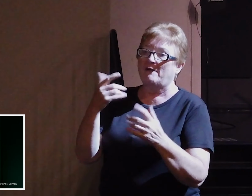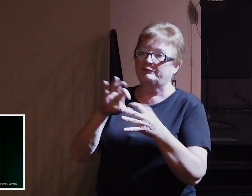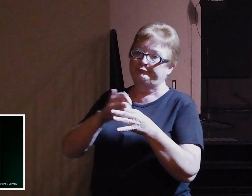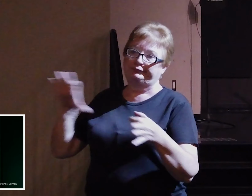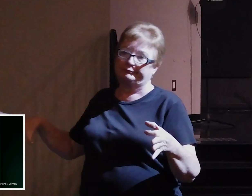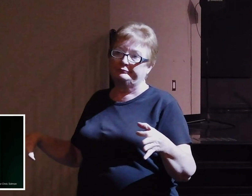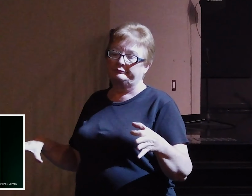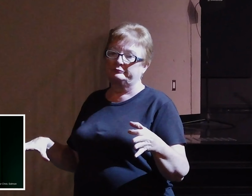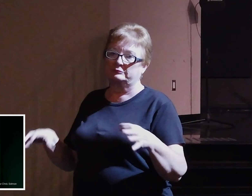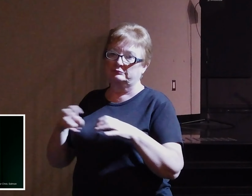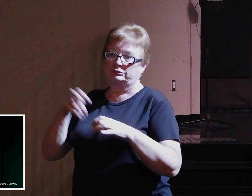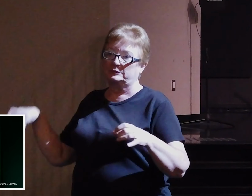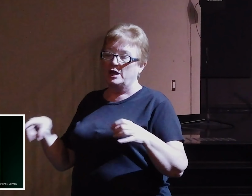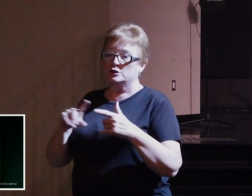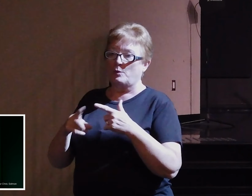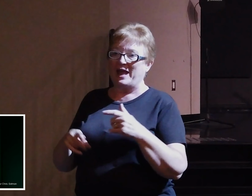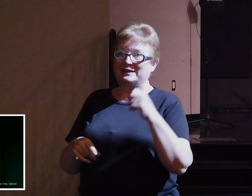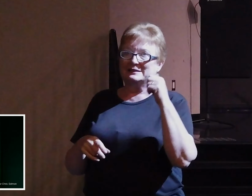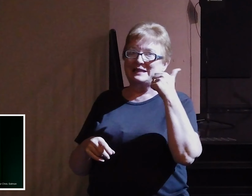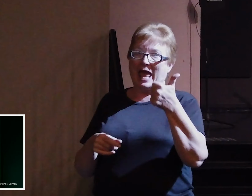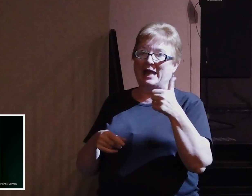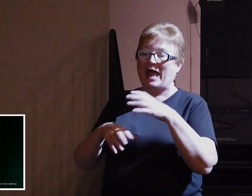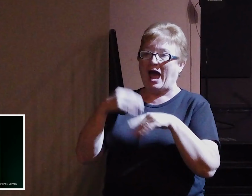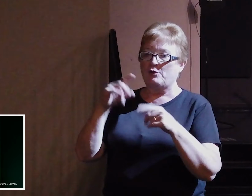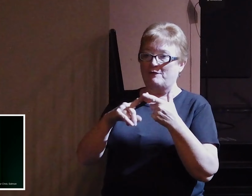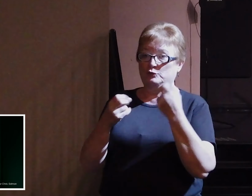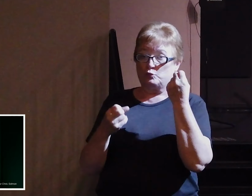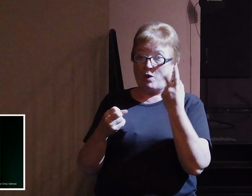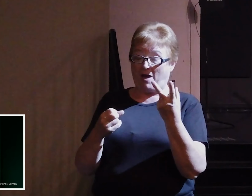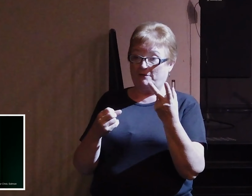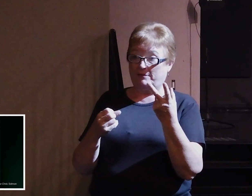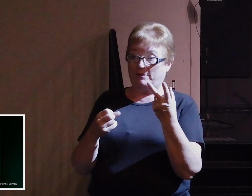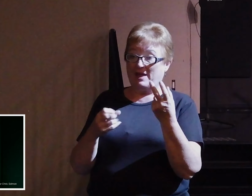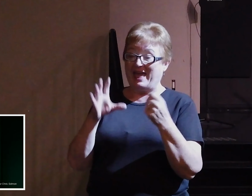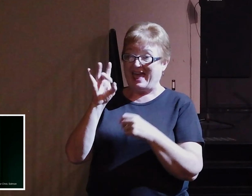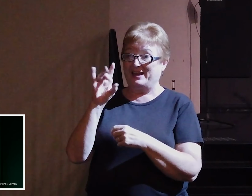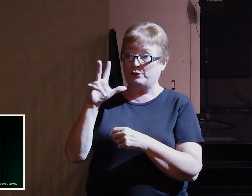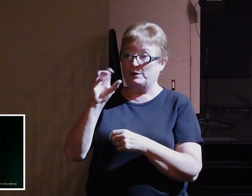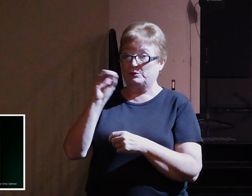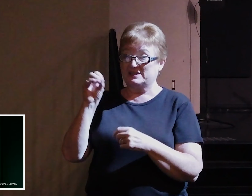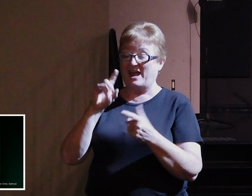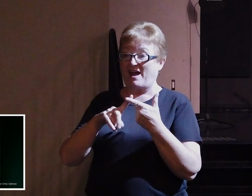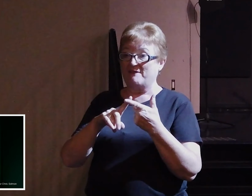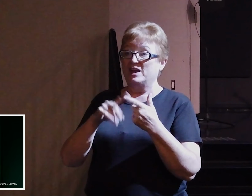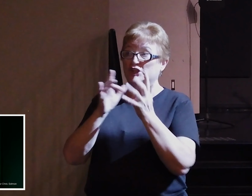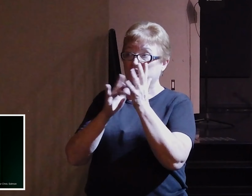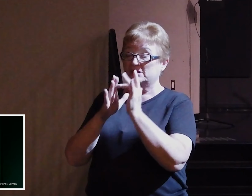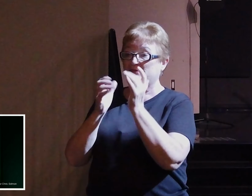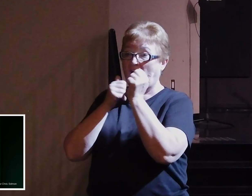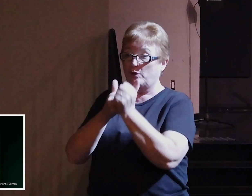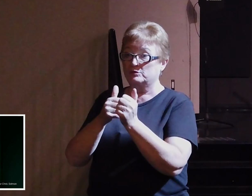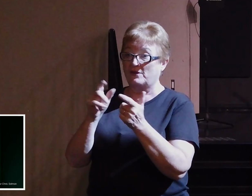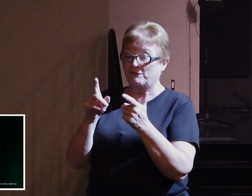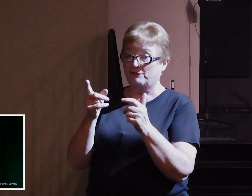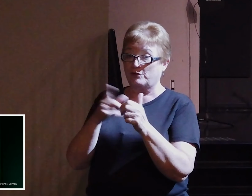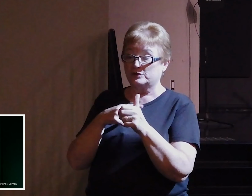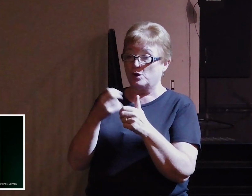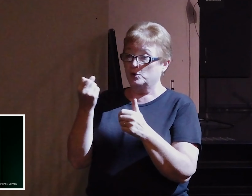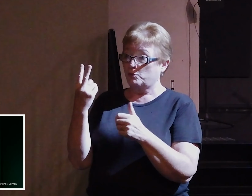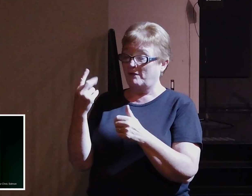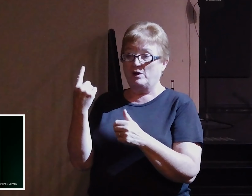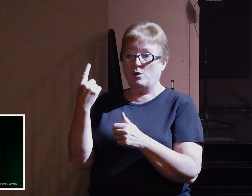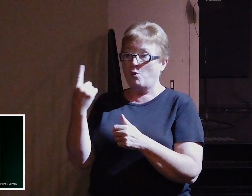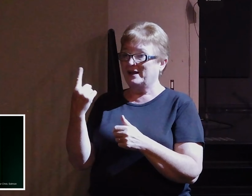So we have 10 out of 12. That's 83% of followers of Jesus in the very first 12 died